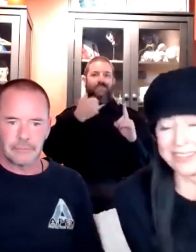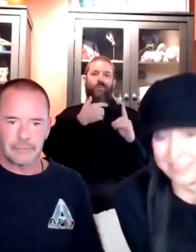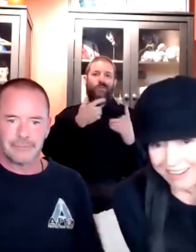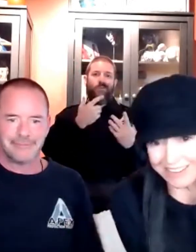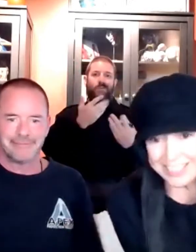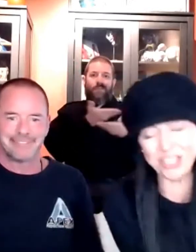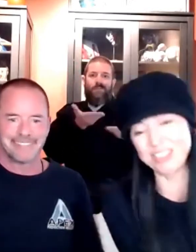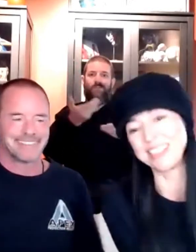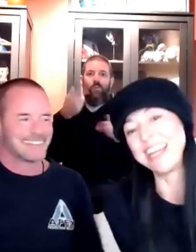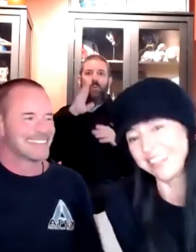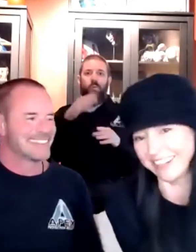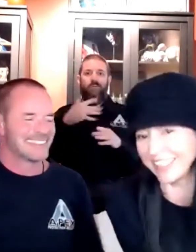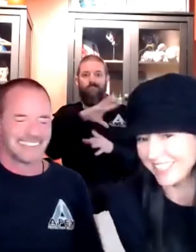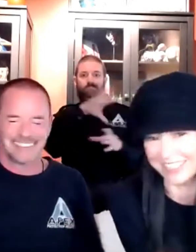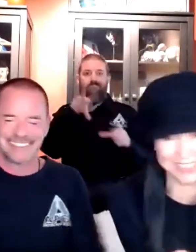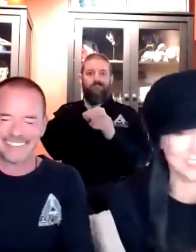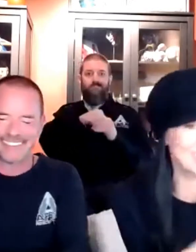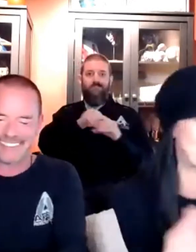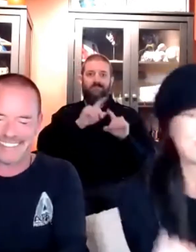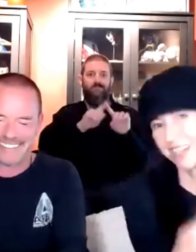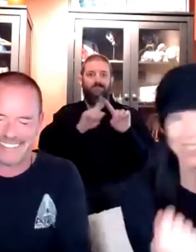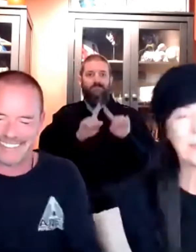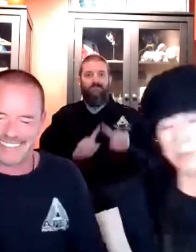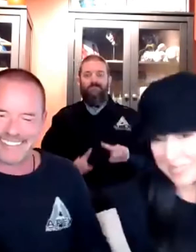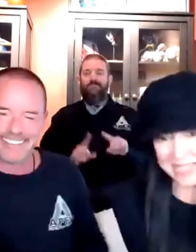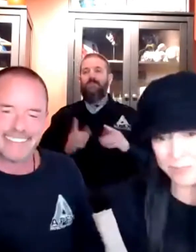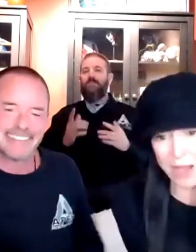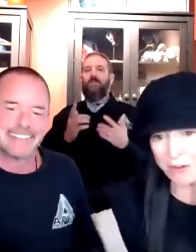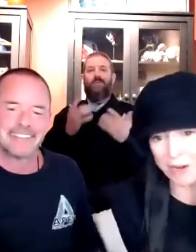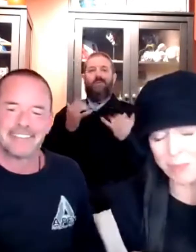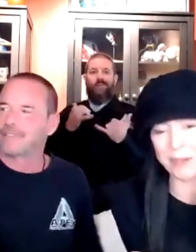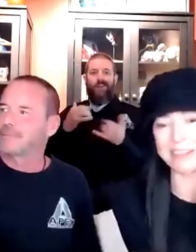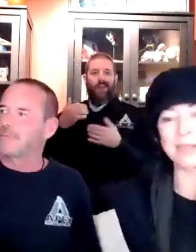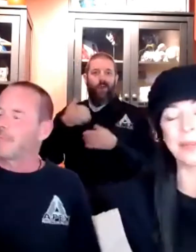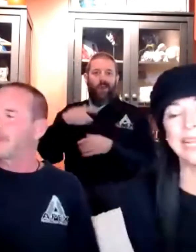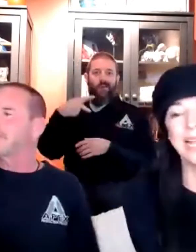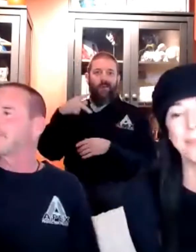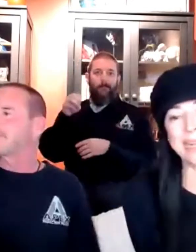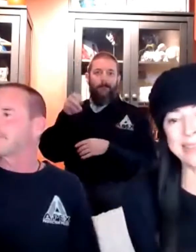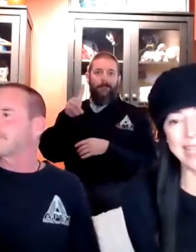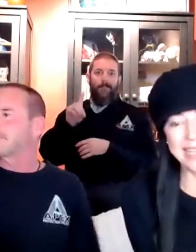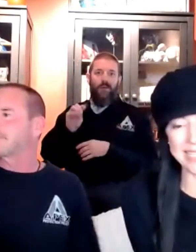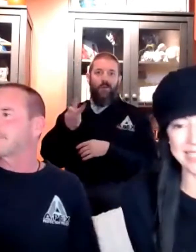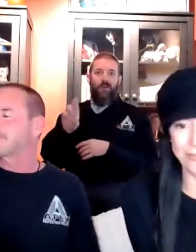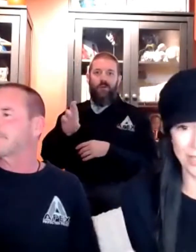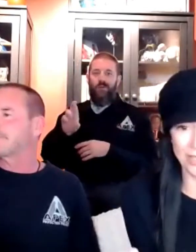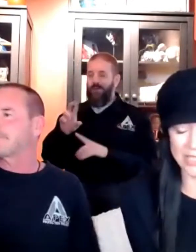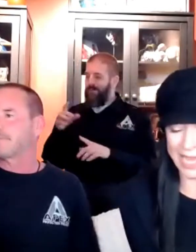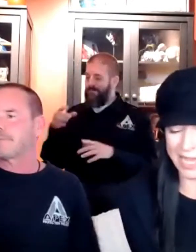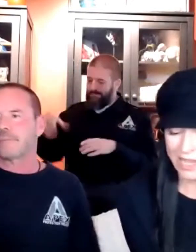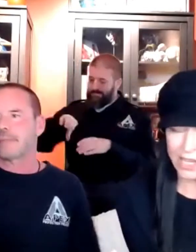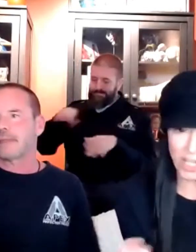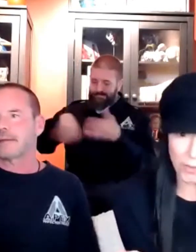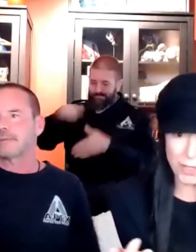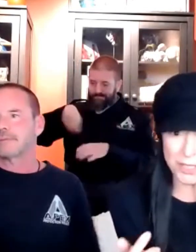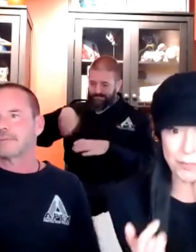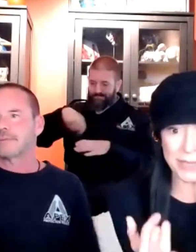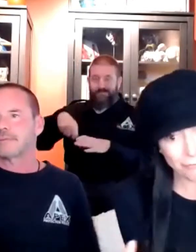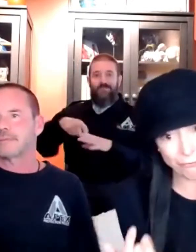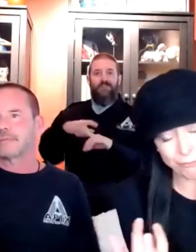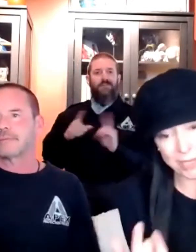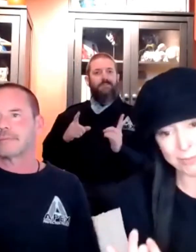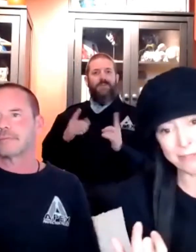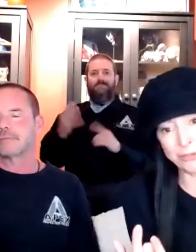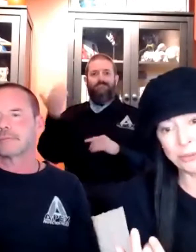powder all these years later and just mix the powder up apparently. But back then it had Gerber's